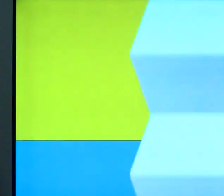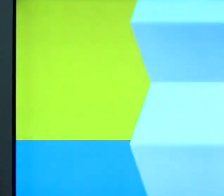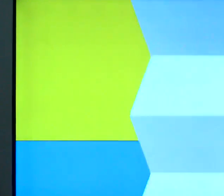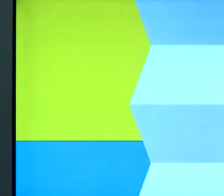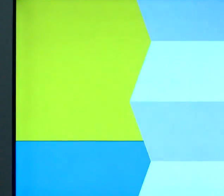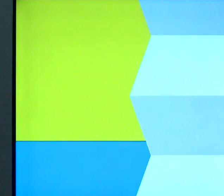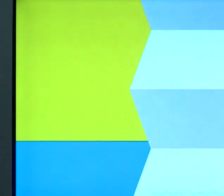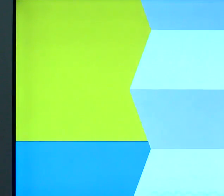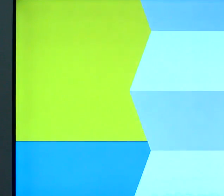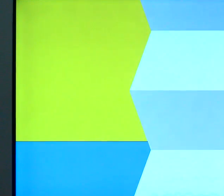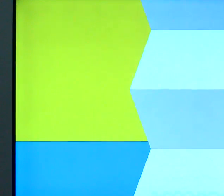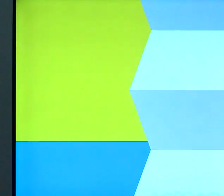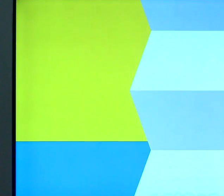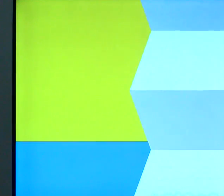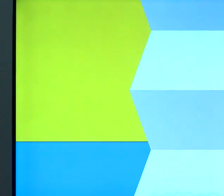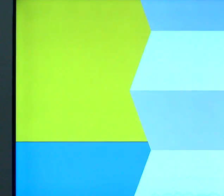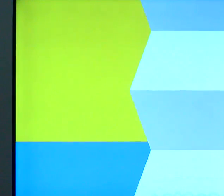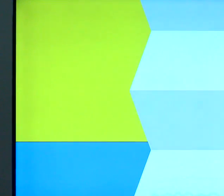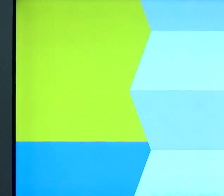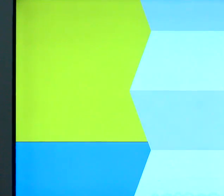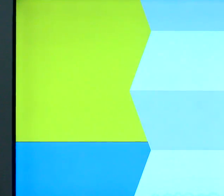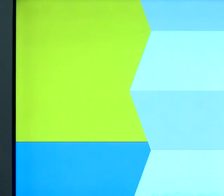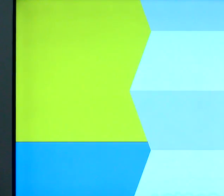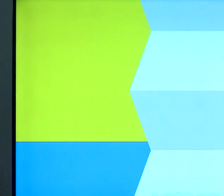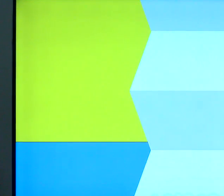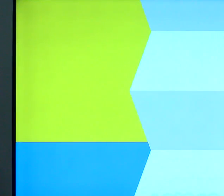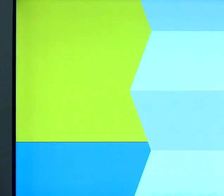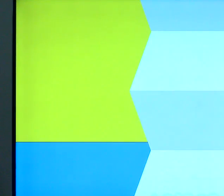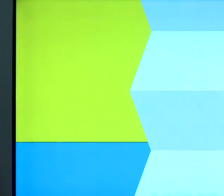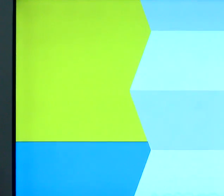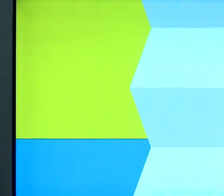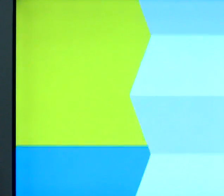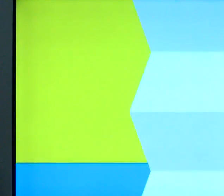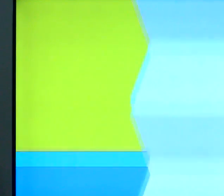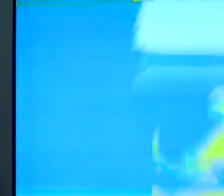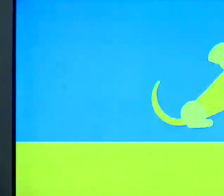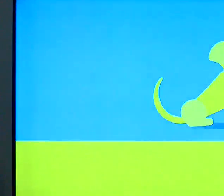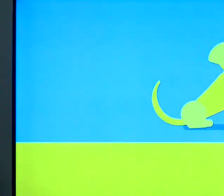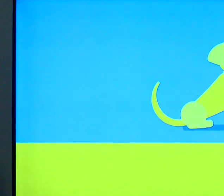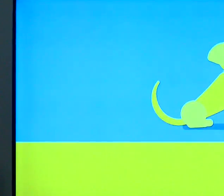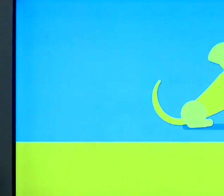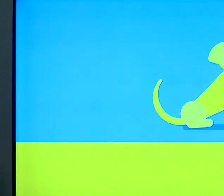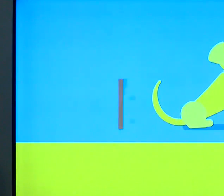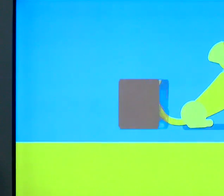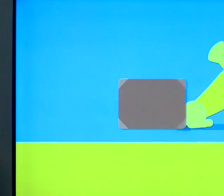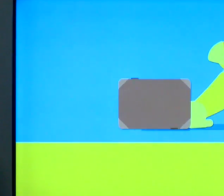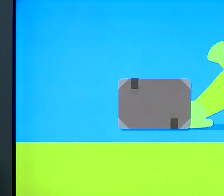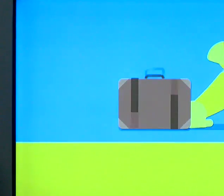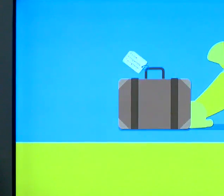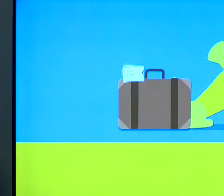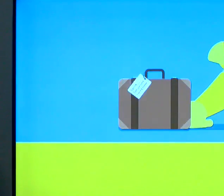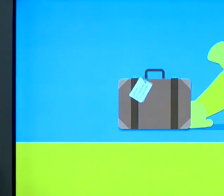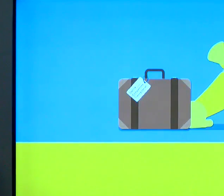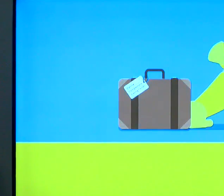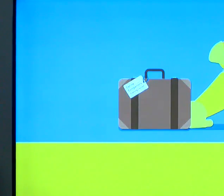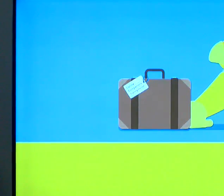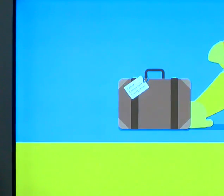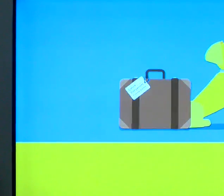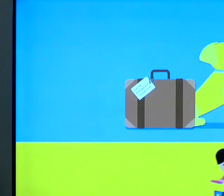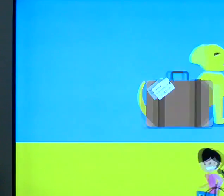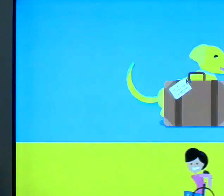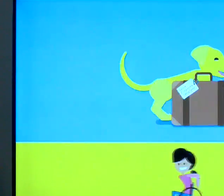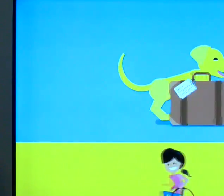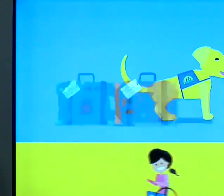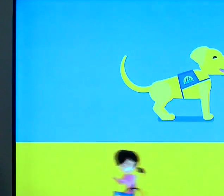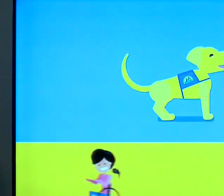list until they are invited to a team training class to be matched with an assistance dog. When the dogs are fully grown, they